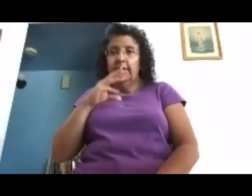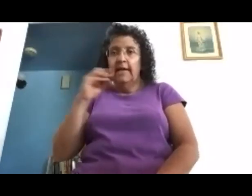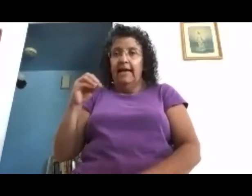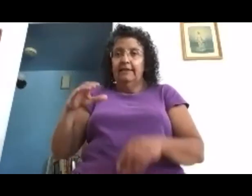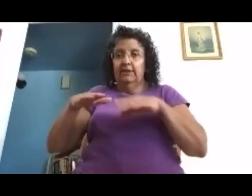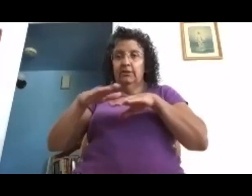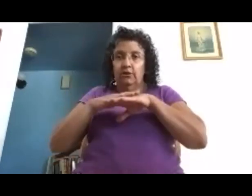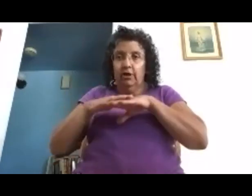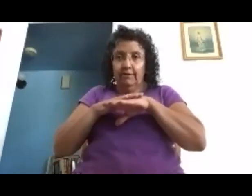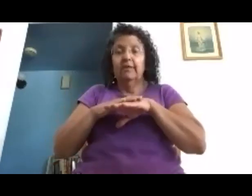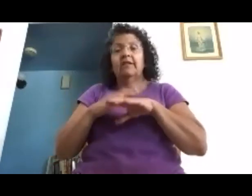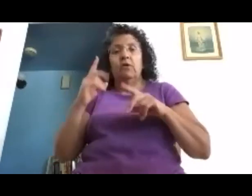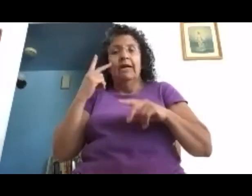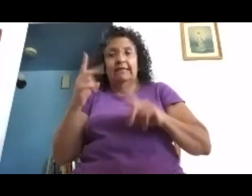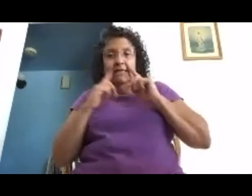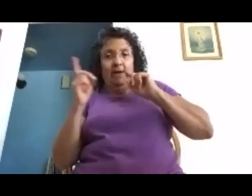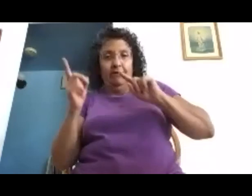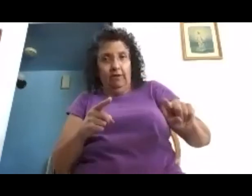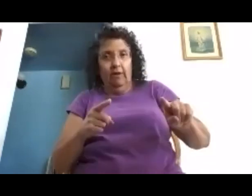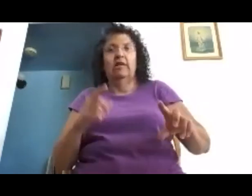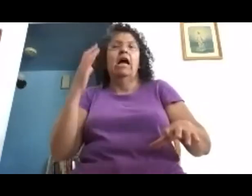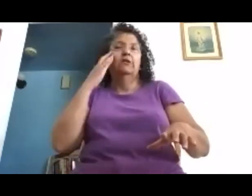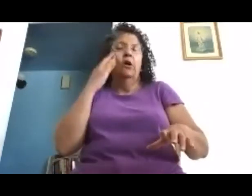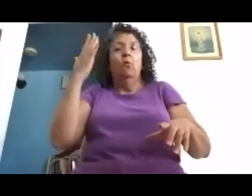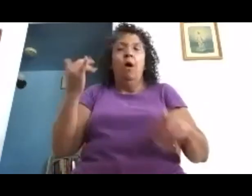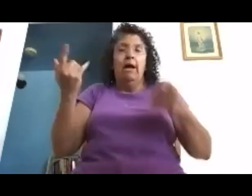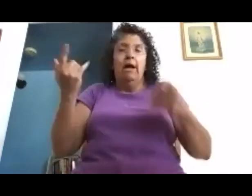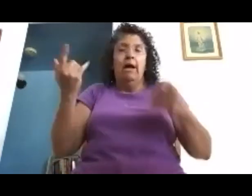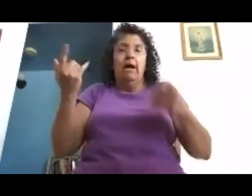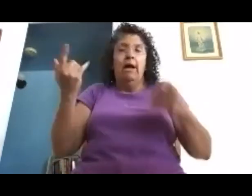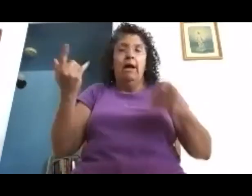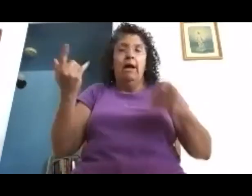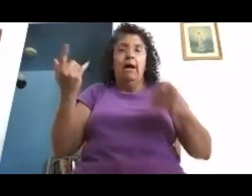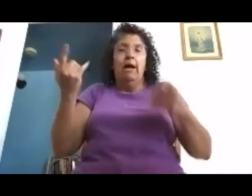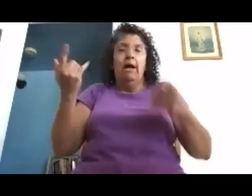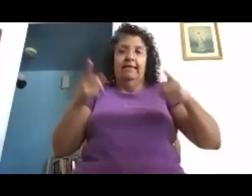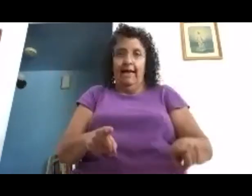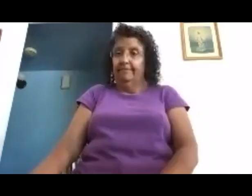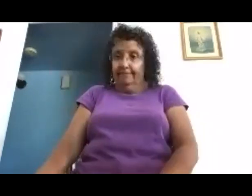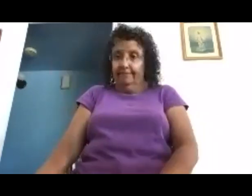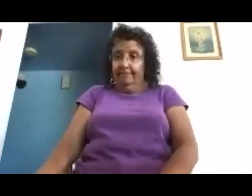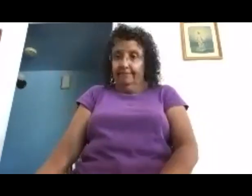good about why they happened. All right, here's another one.